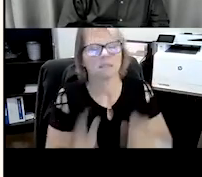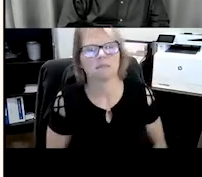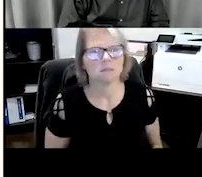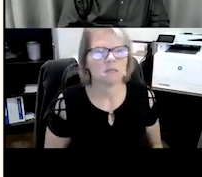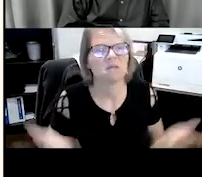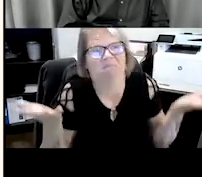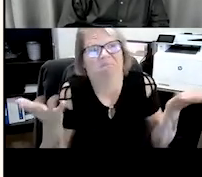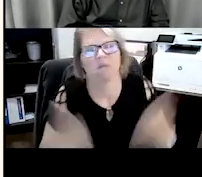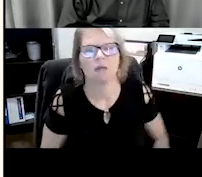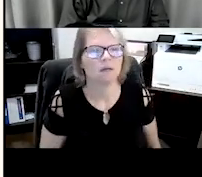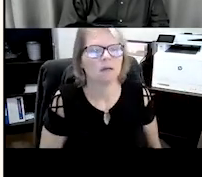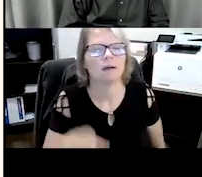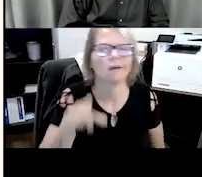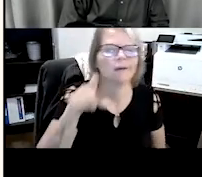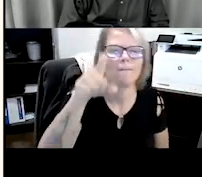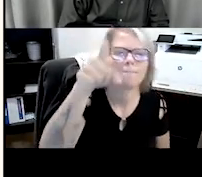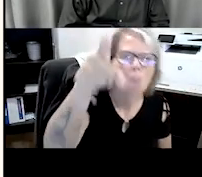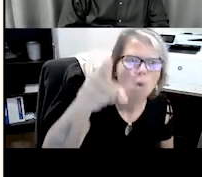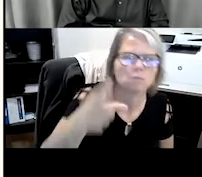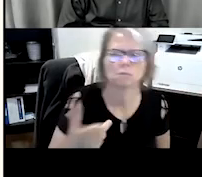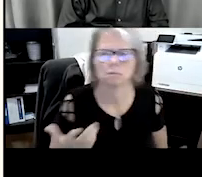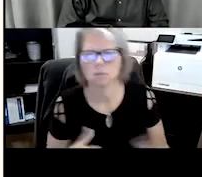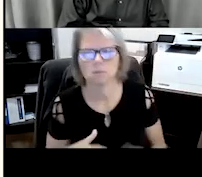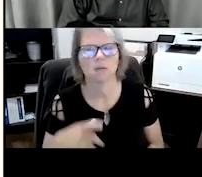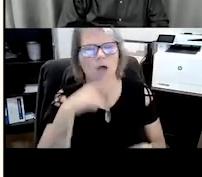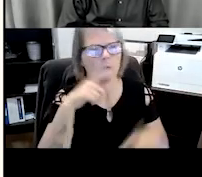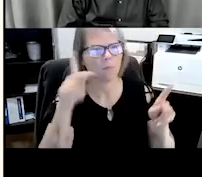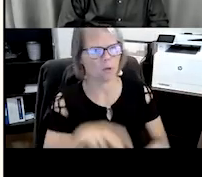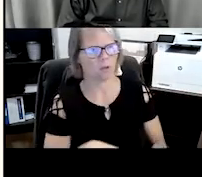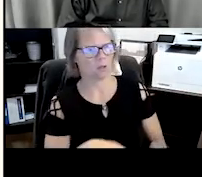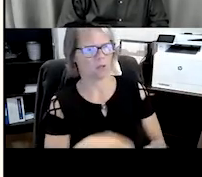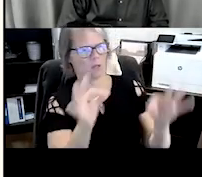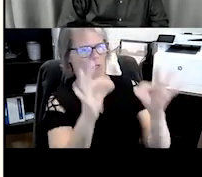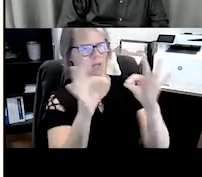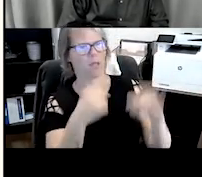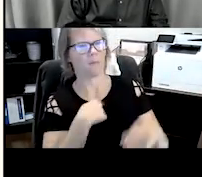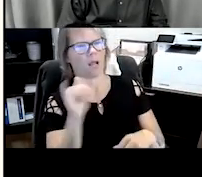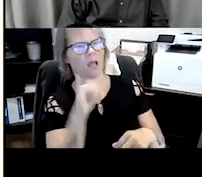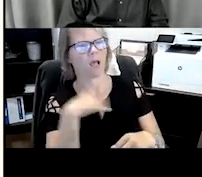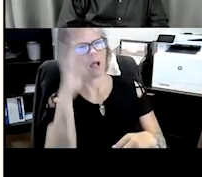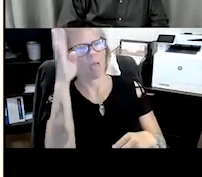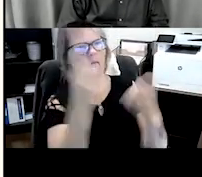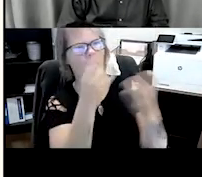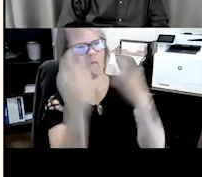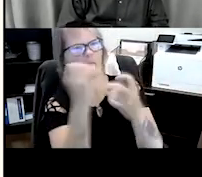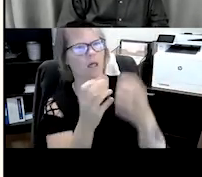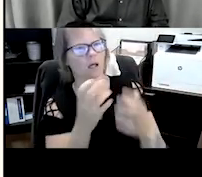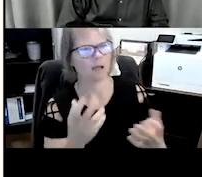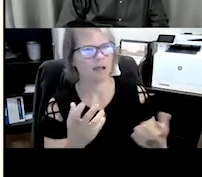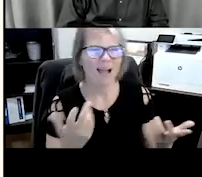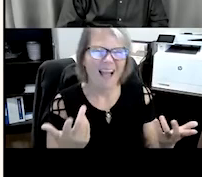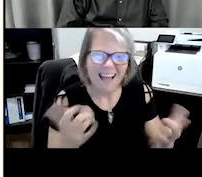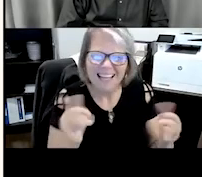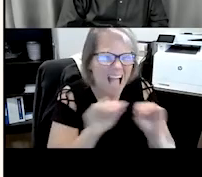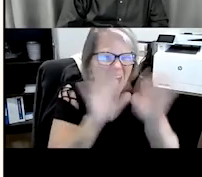Sometimes I'll even try to rely on really common gestures and things don't work. You'll point at the board and the hearing person